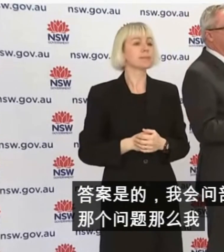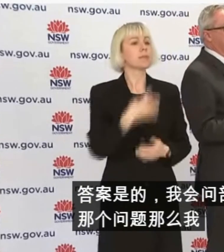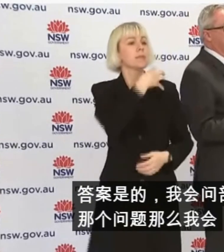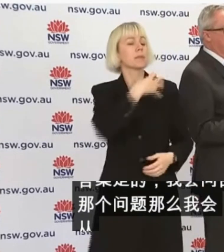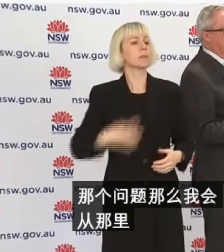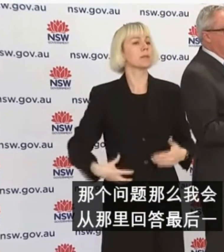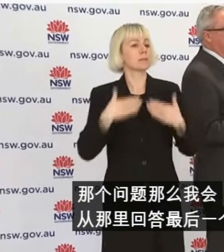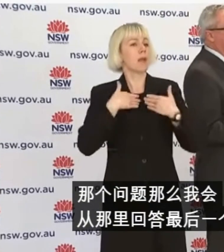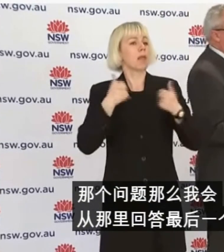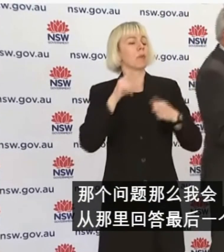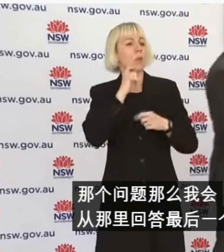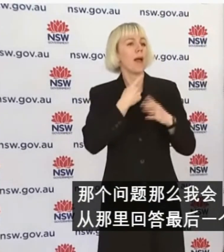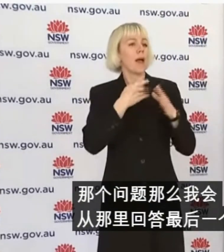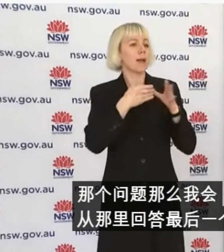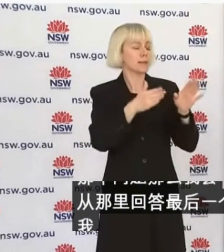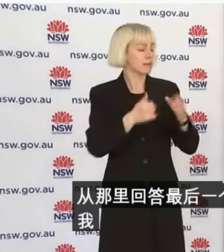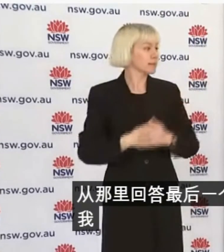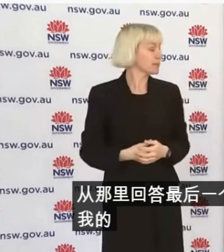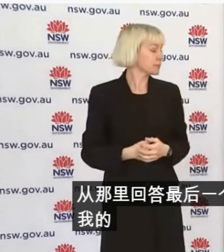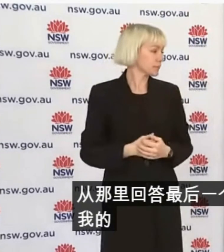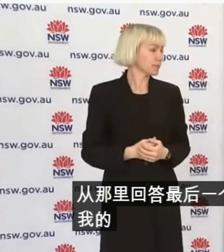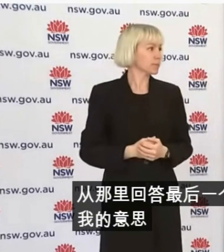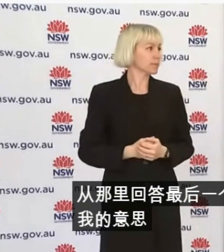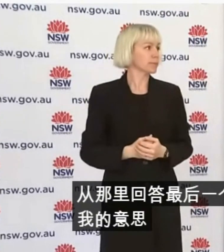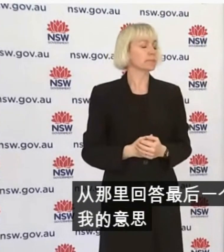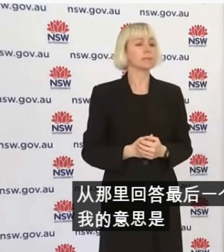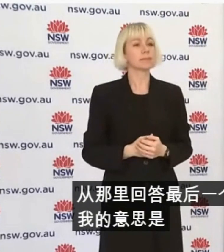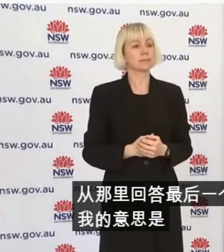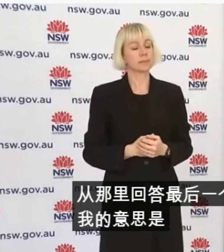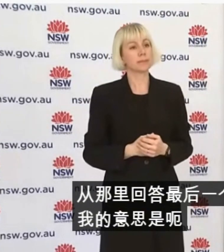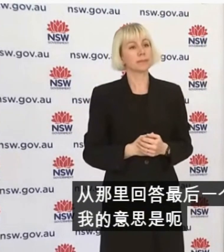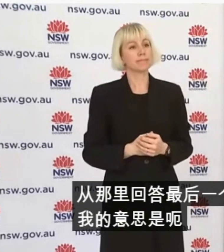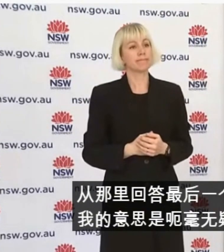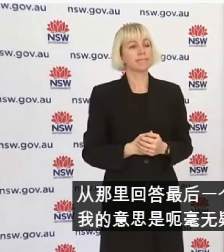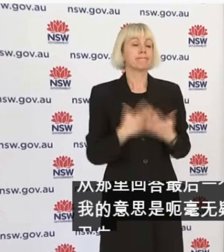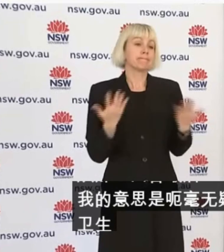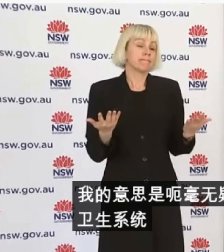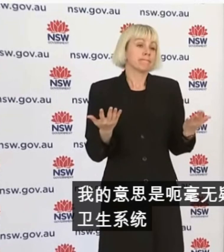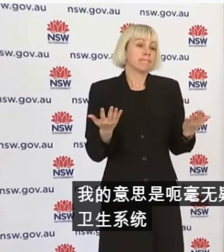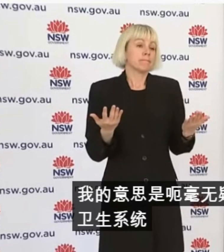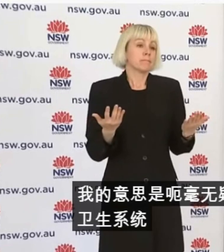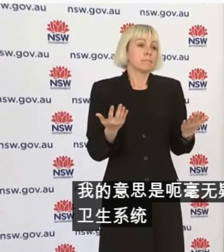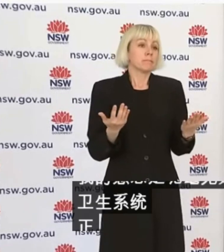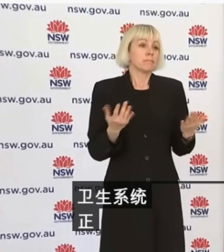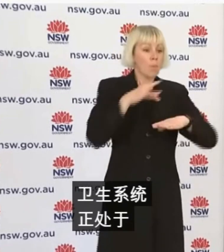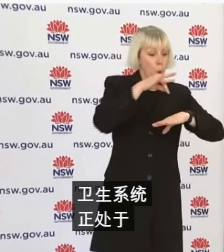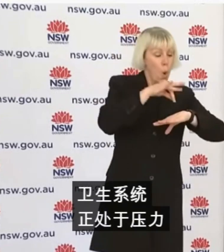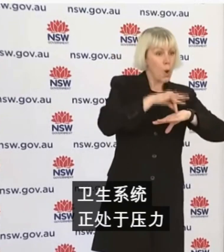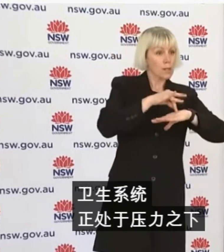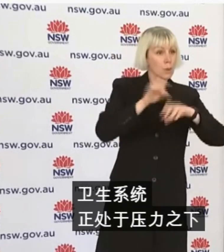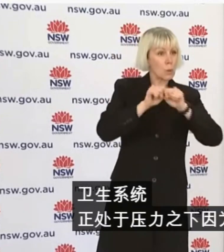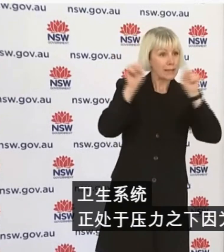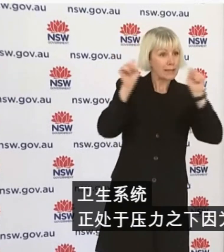that question. Then I'll take the last question from there. Yeah. And there's no doubt that the health system is under